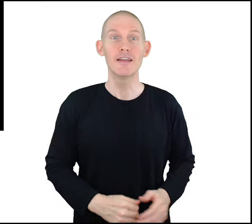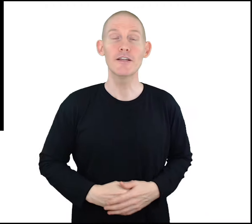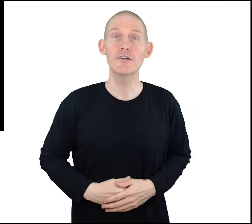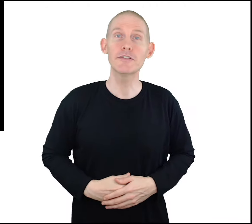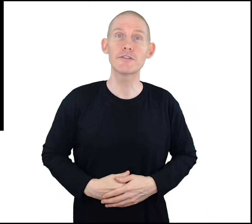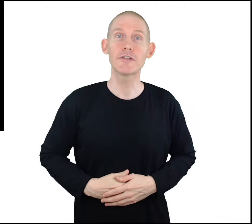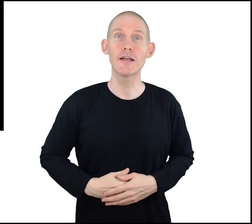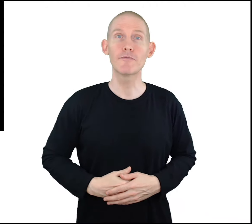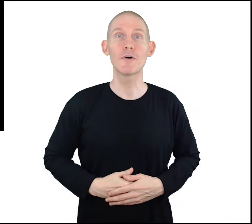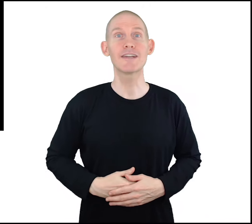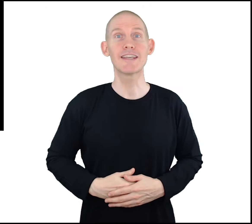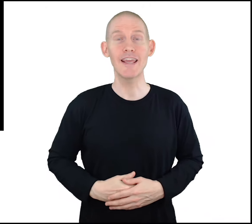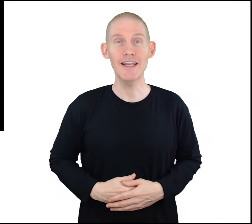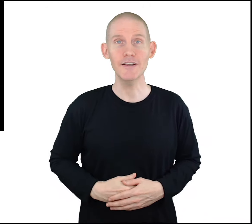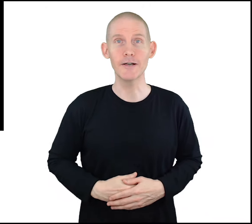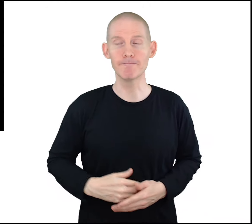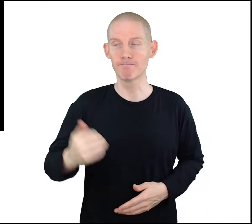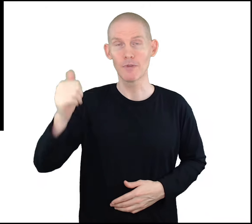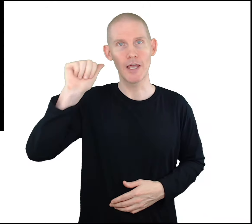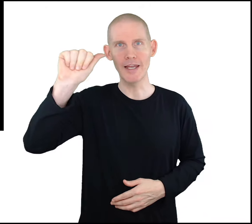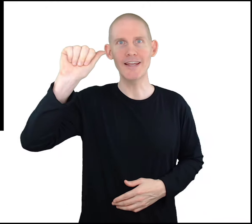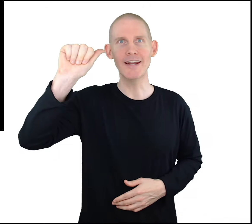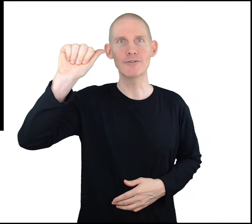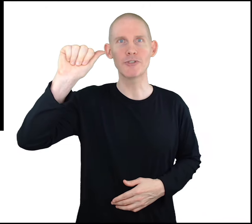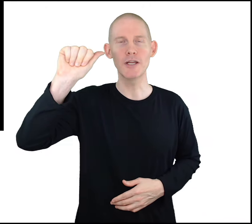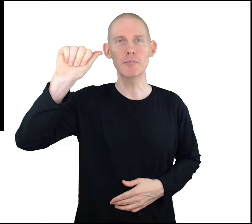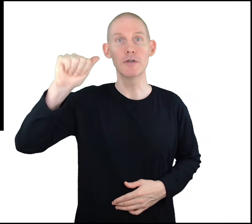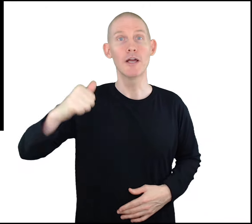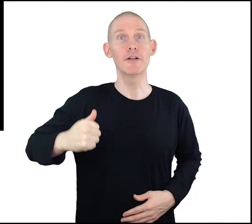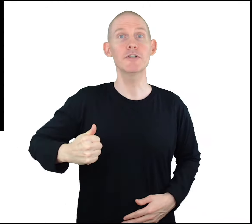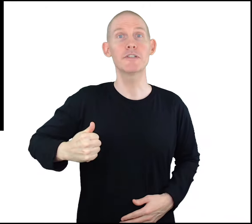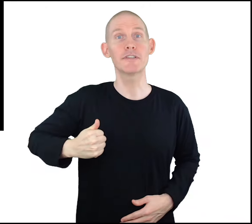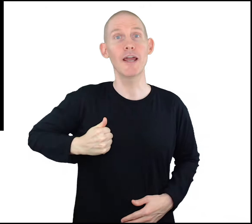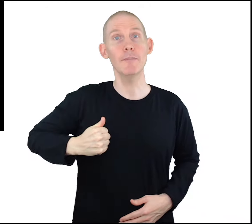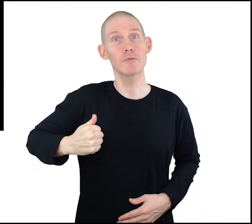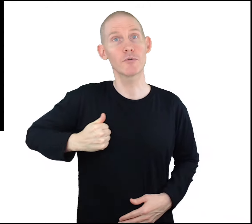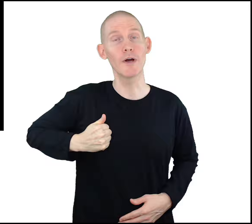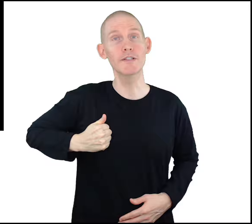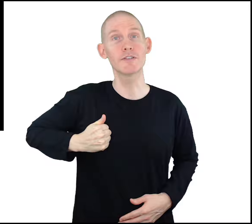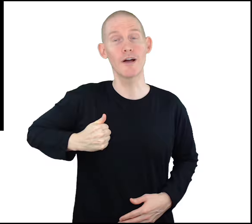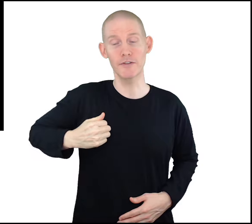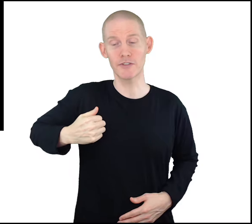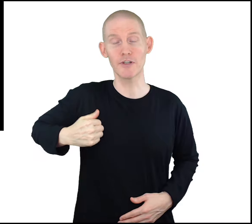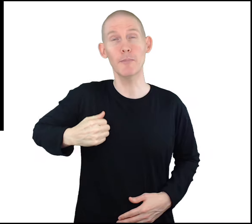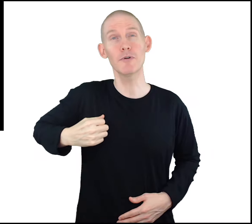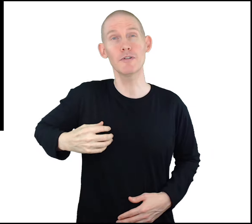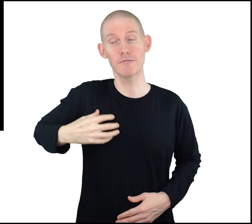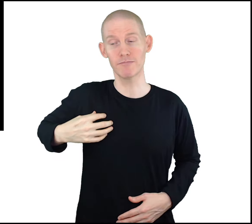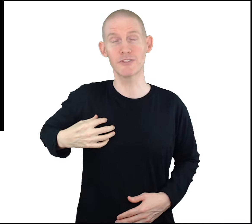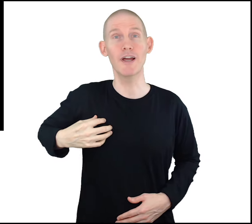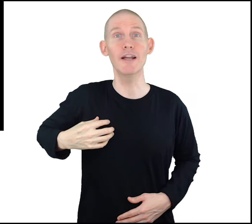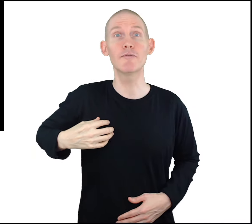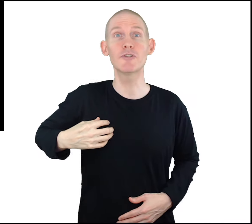Here is a sign for Canada. A hand shape, and just tap twice on the upper side of your